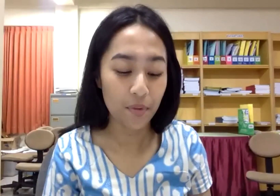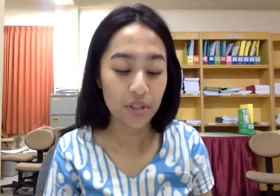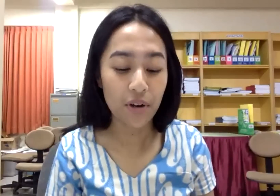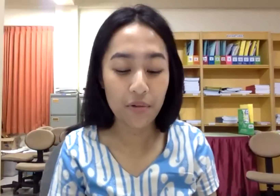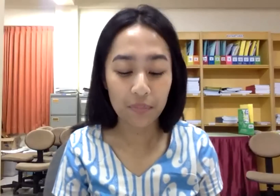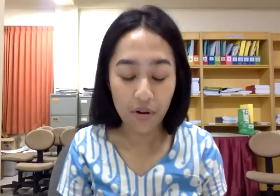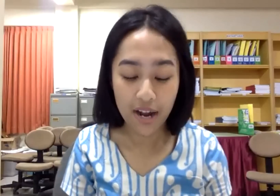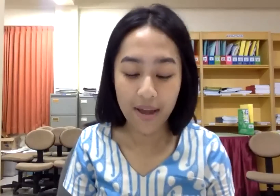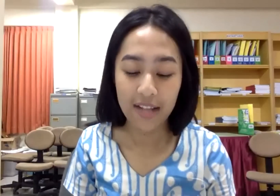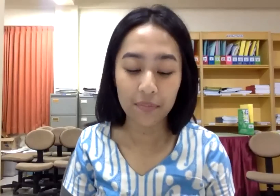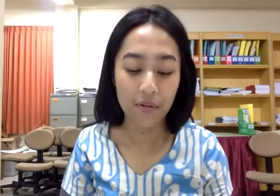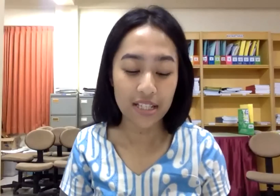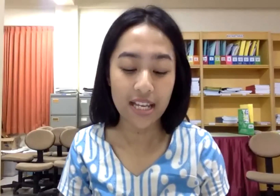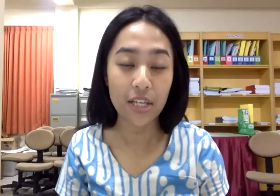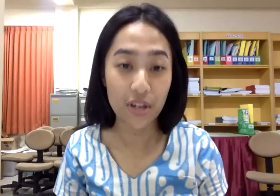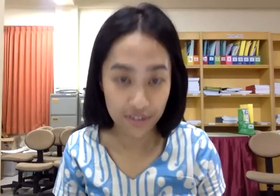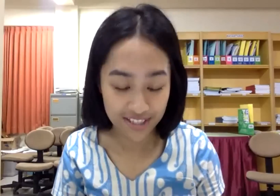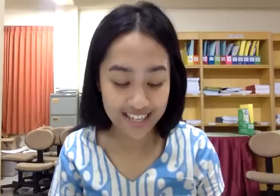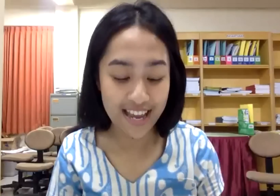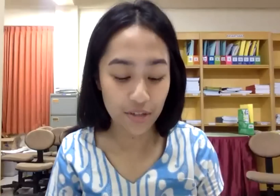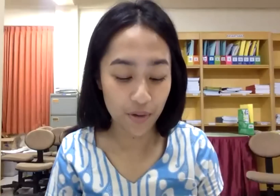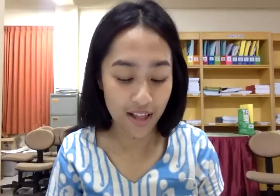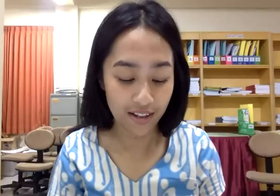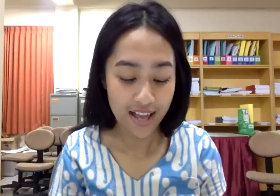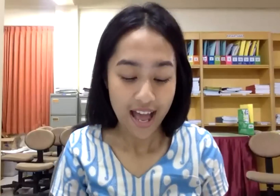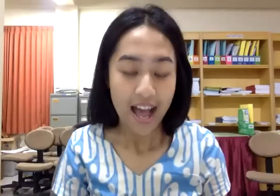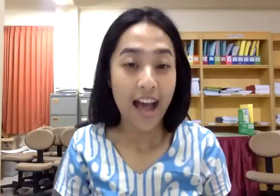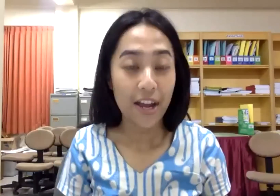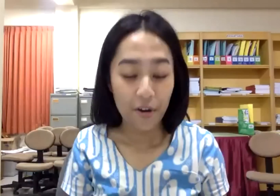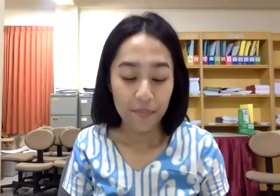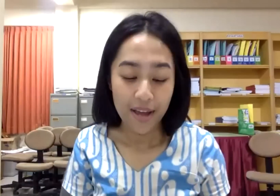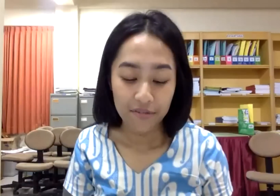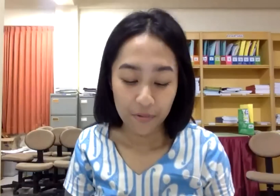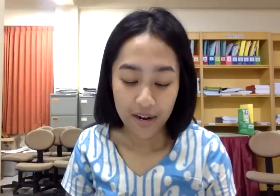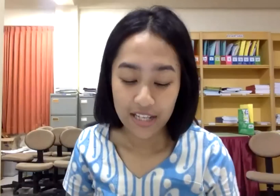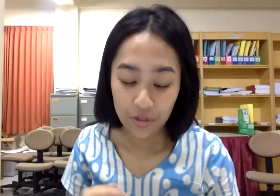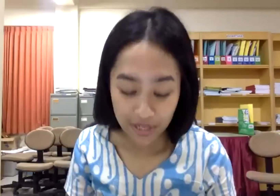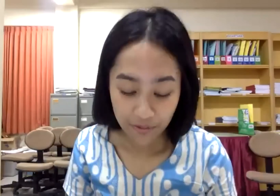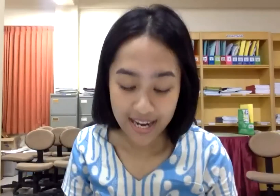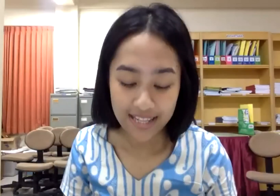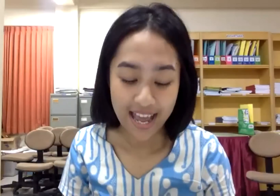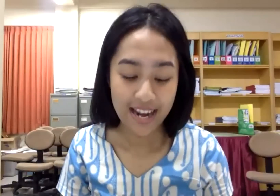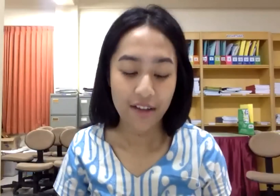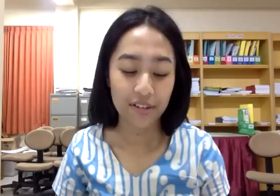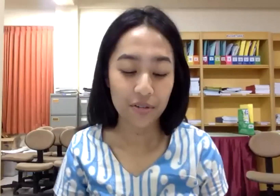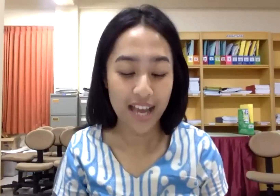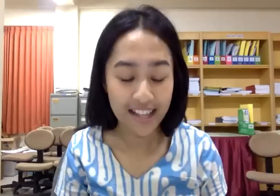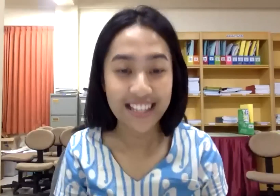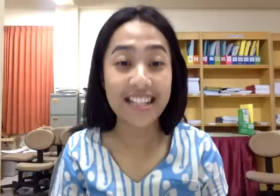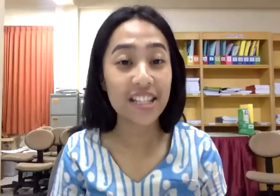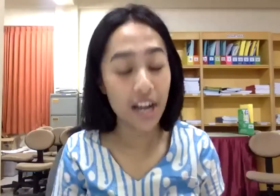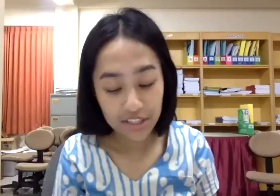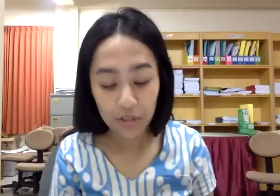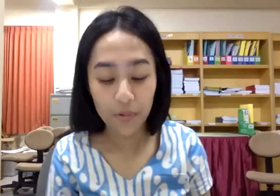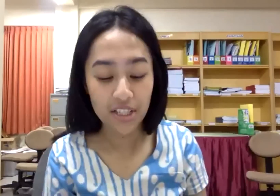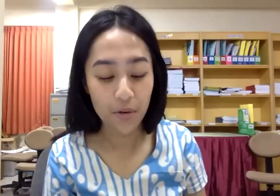Studies Postgraduate Program at Brawijaya University as well. I hope everyone is doing great and have a good health in